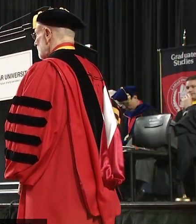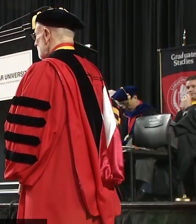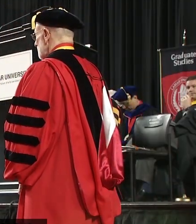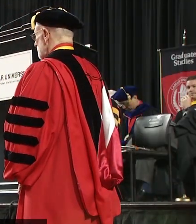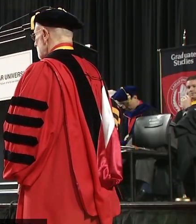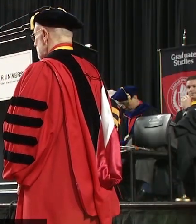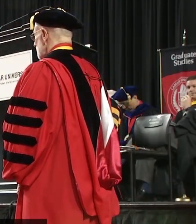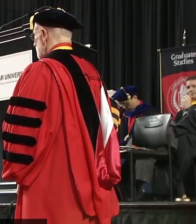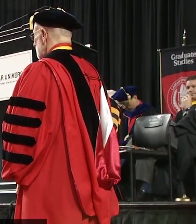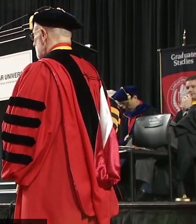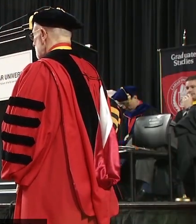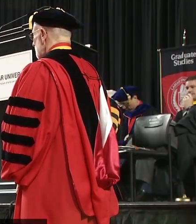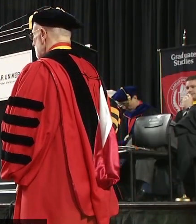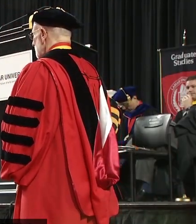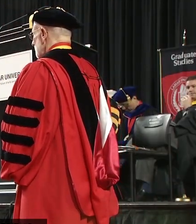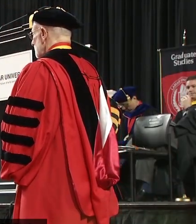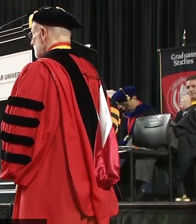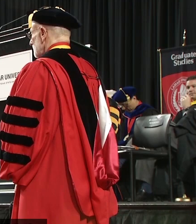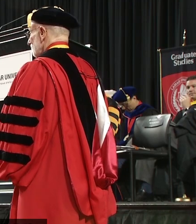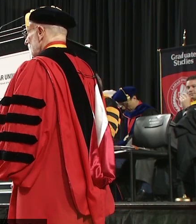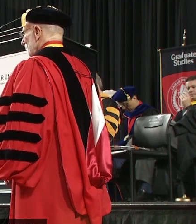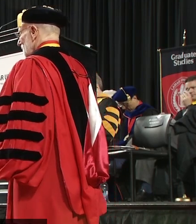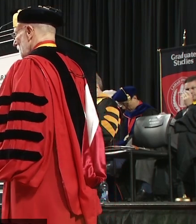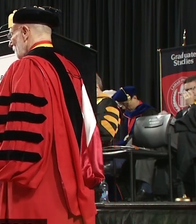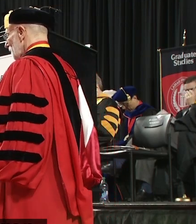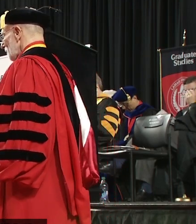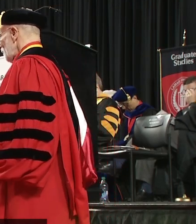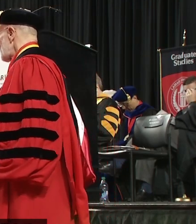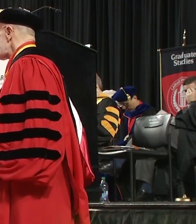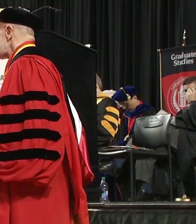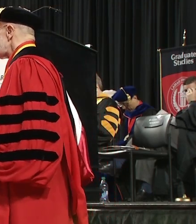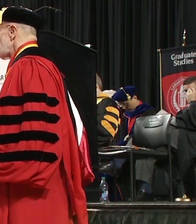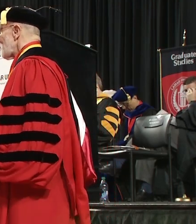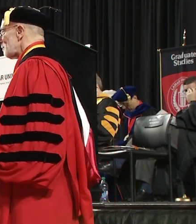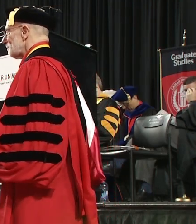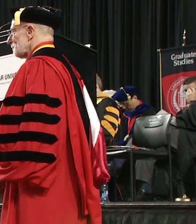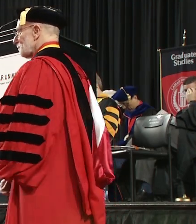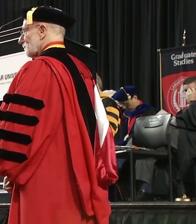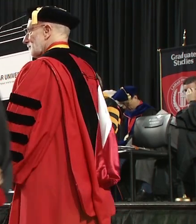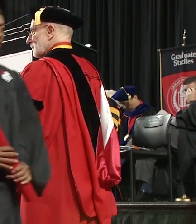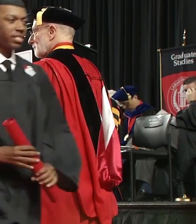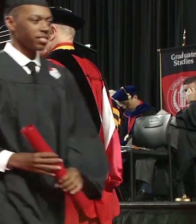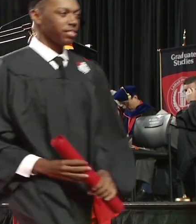Graduating magna cum laude, Devin Wayne Spell.